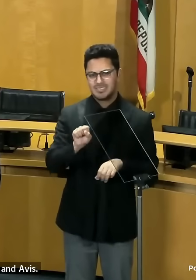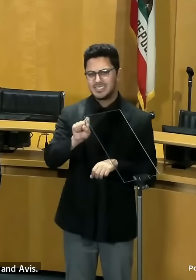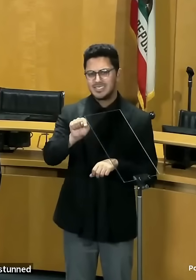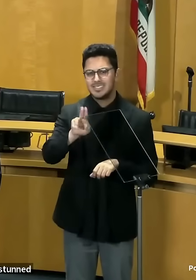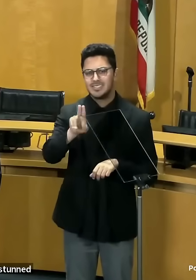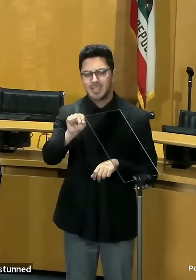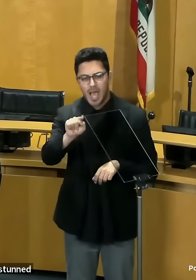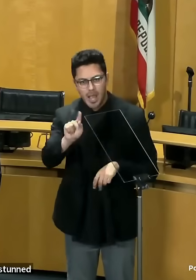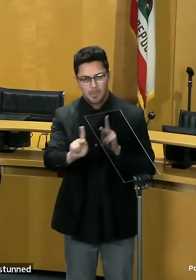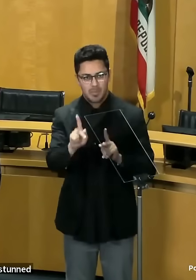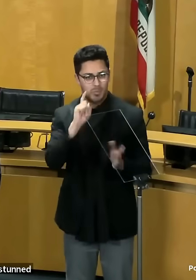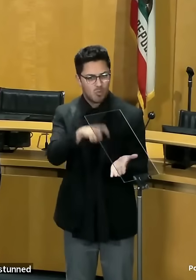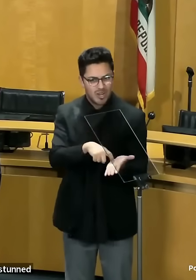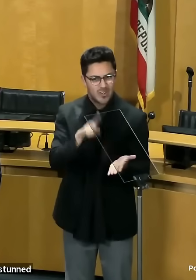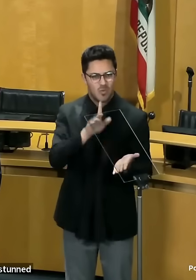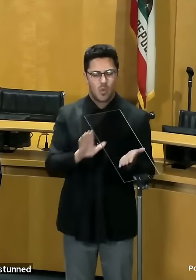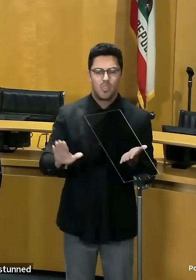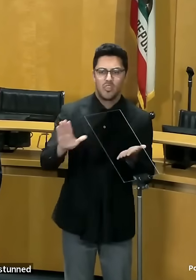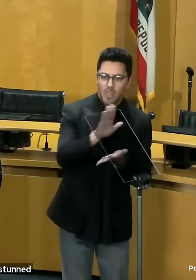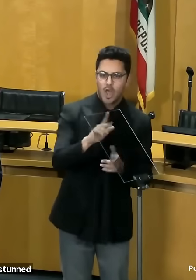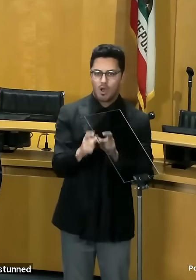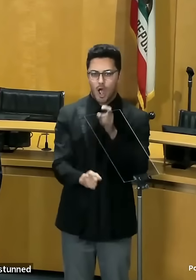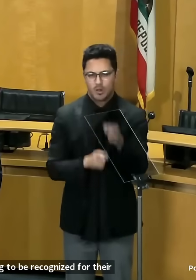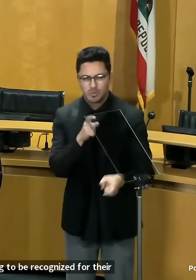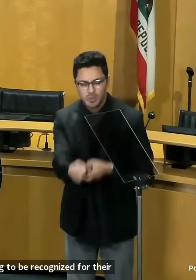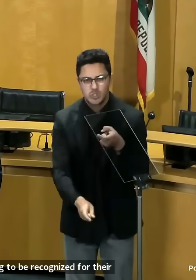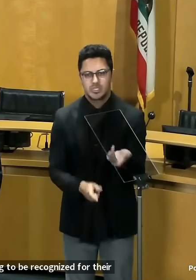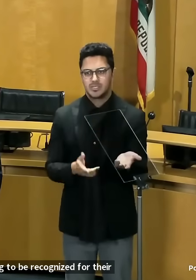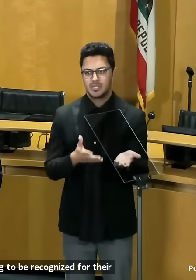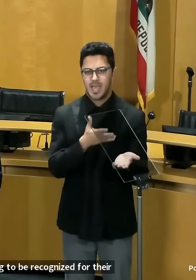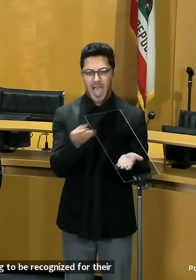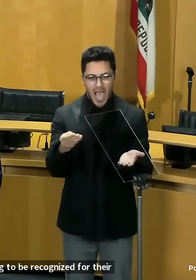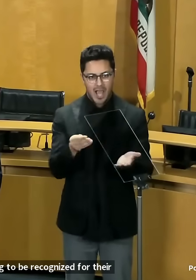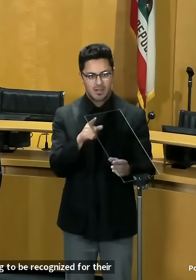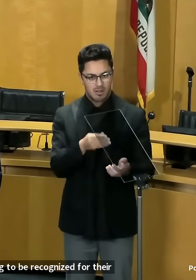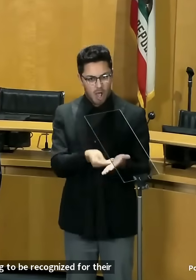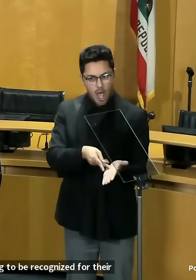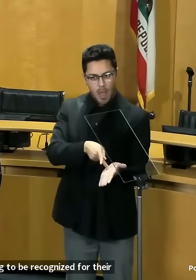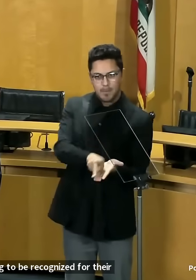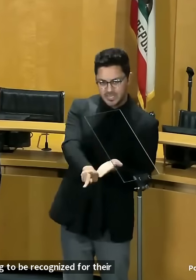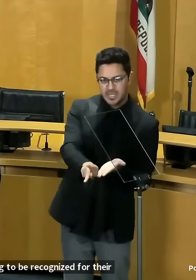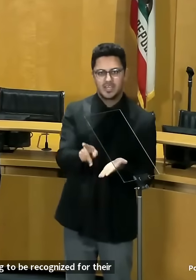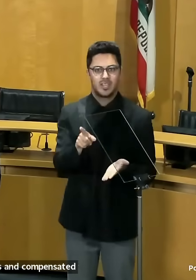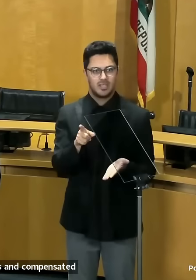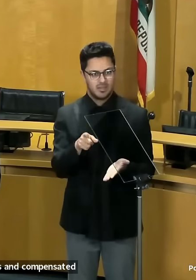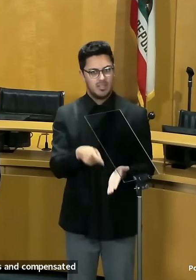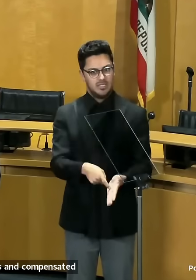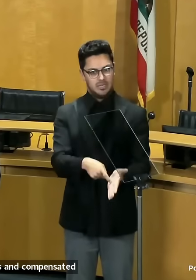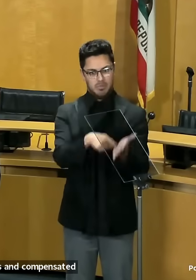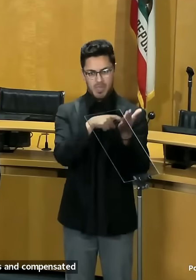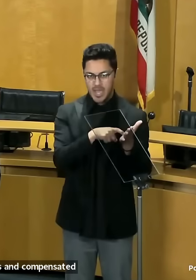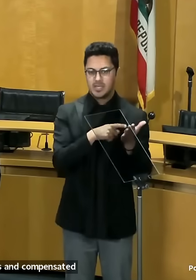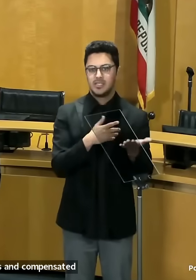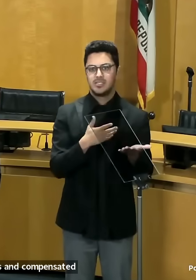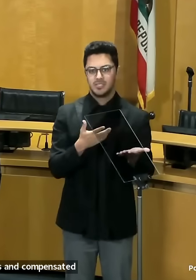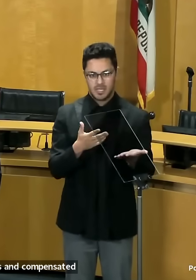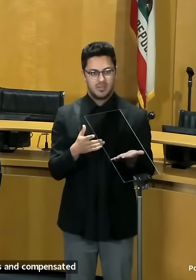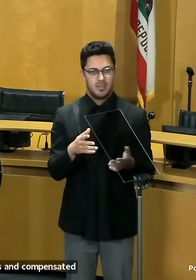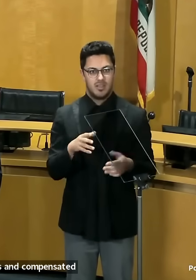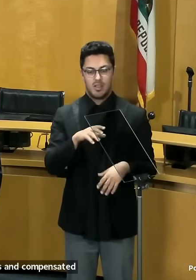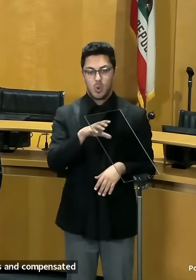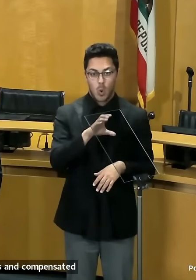be recognized for their massive contributions and compensated, demanded Court and